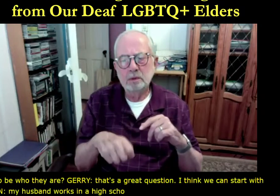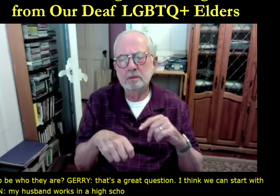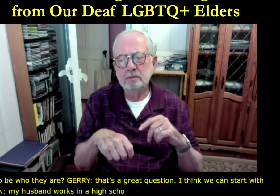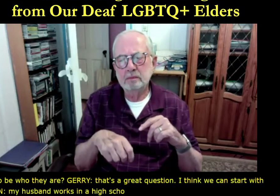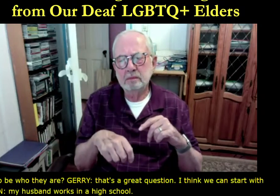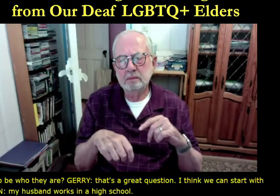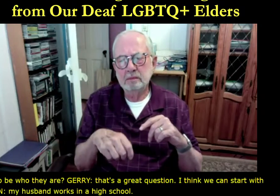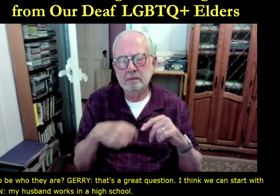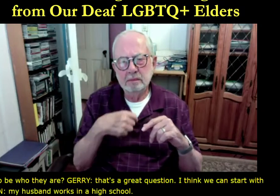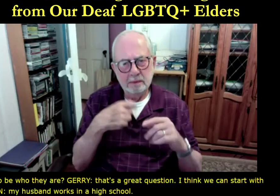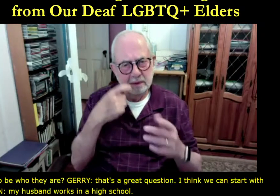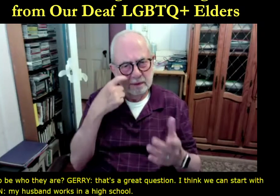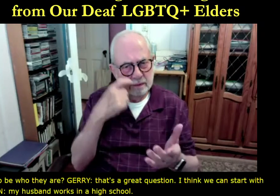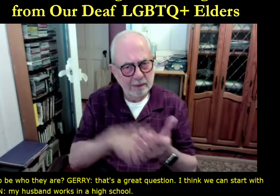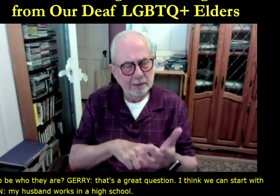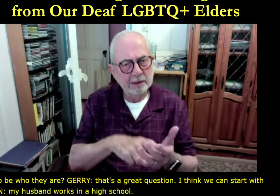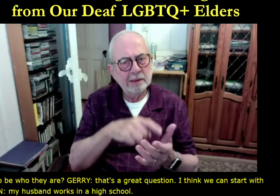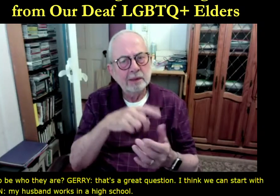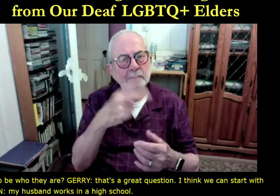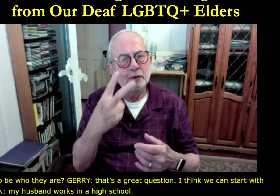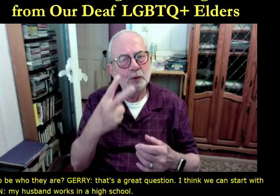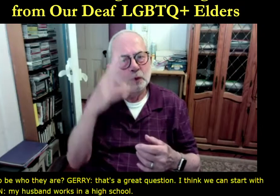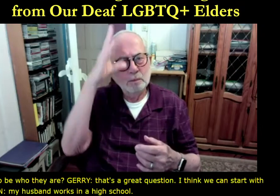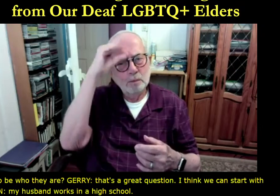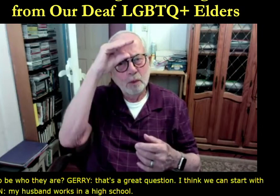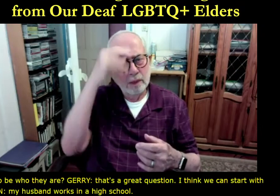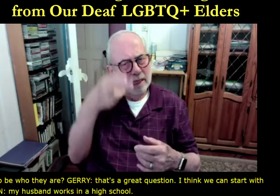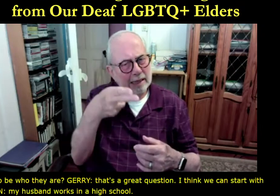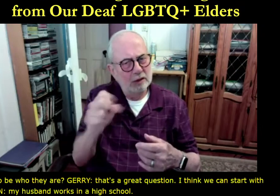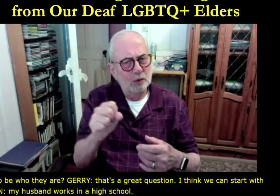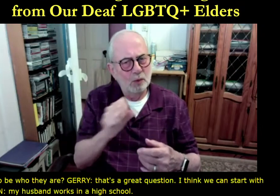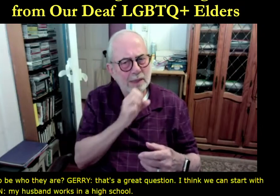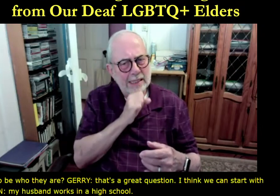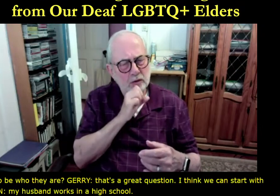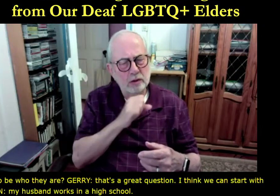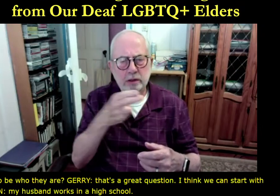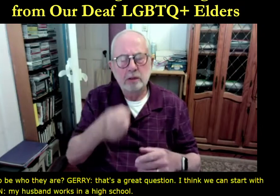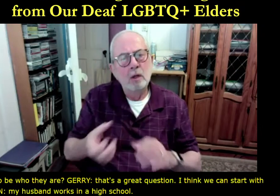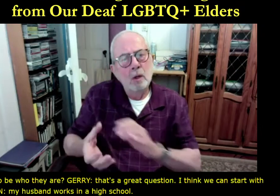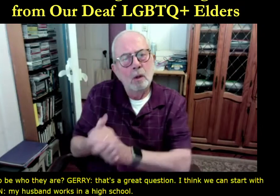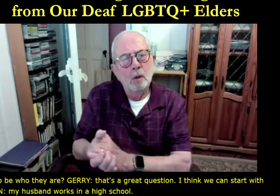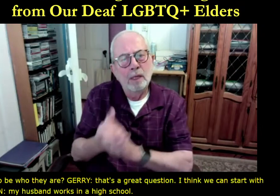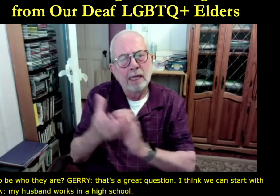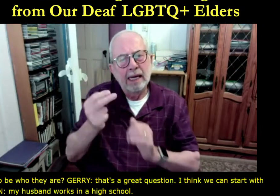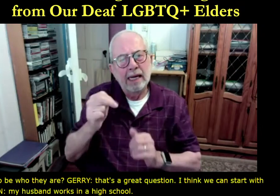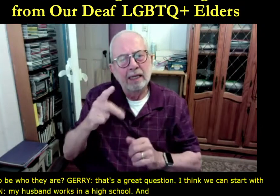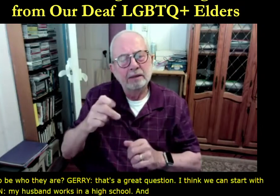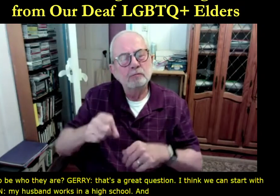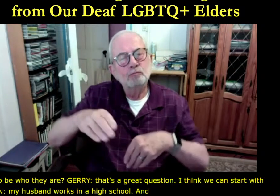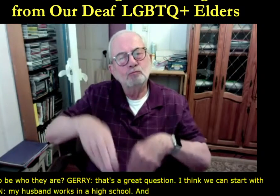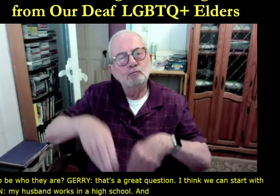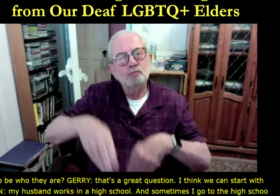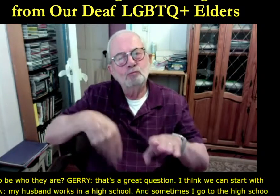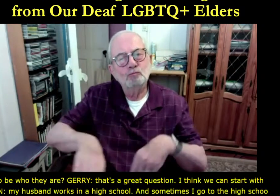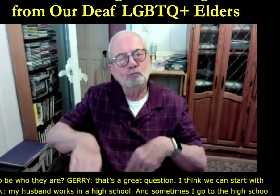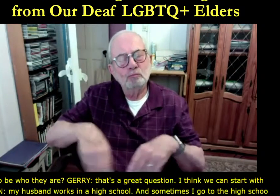and sometimes i go to the high school as well and i notice there's two boys i remember two boys in high school and they were holding hands